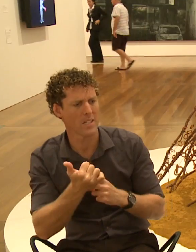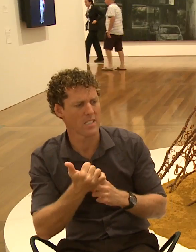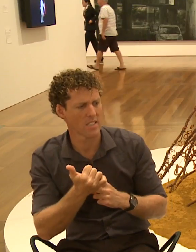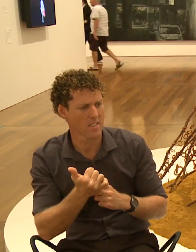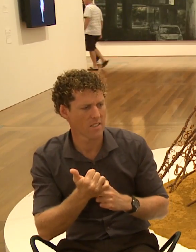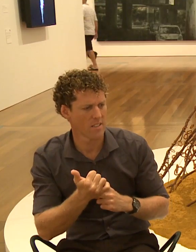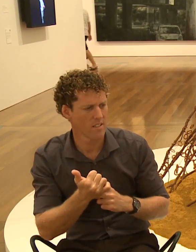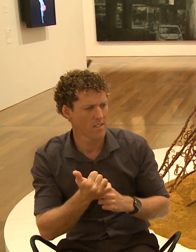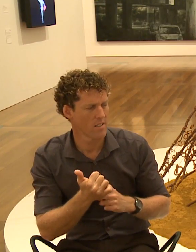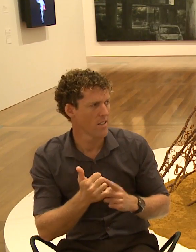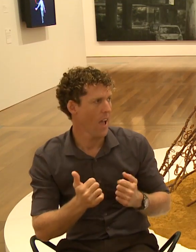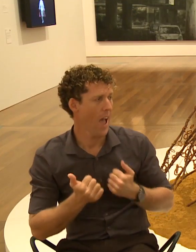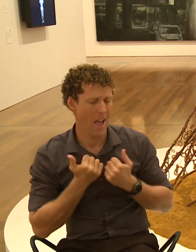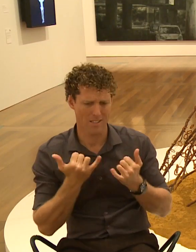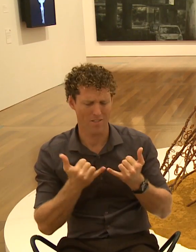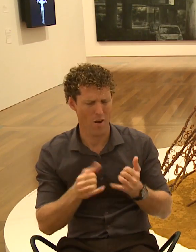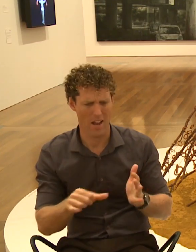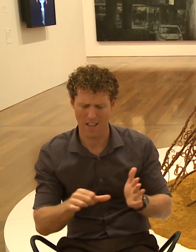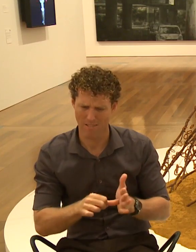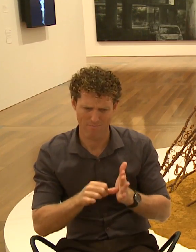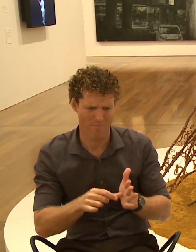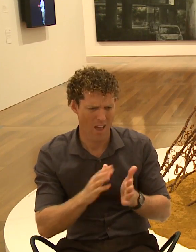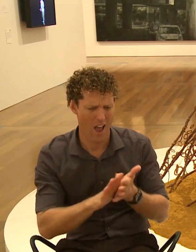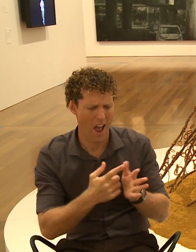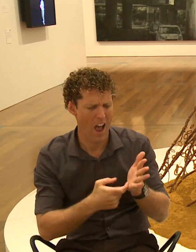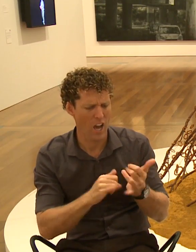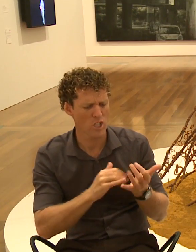and ours is quite a harsh one, really. And